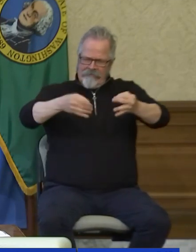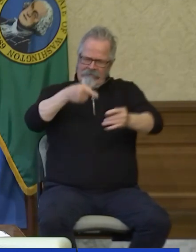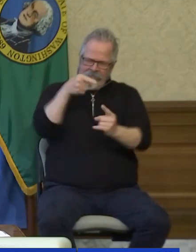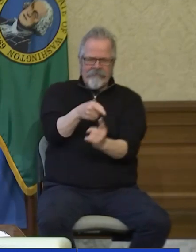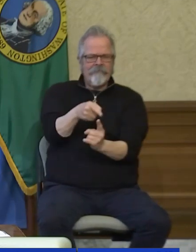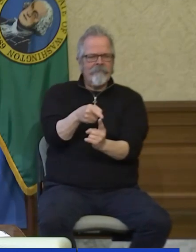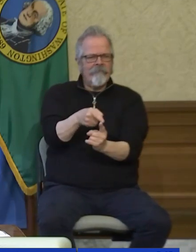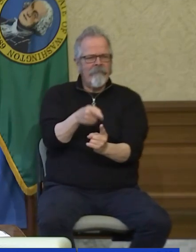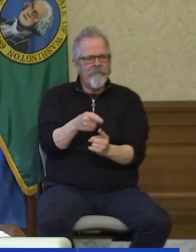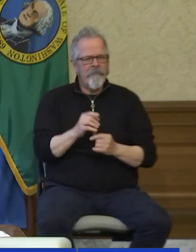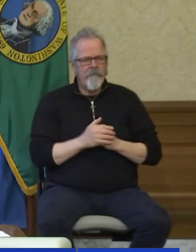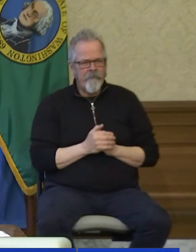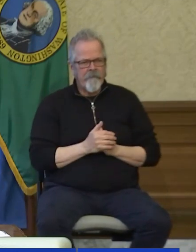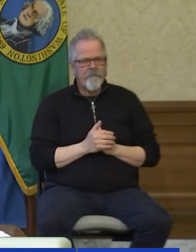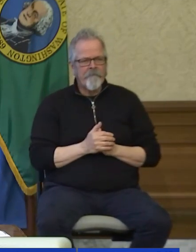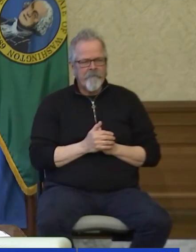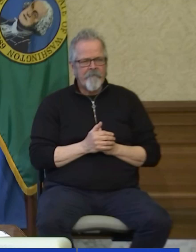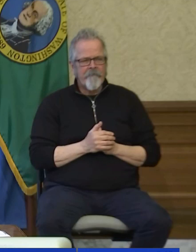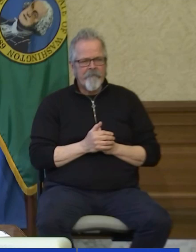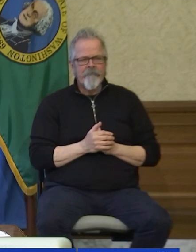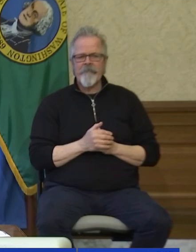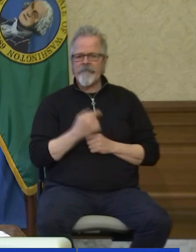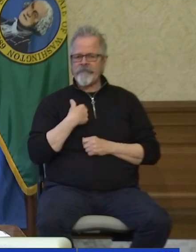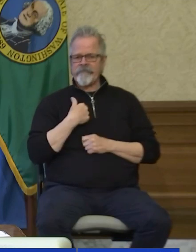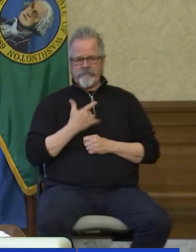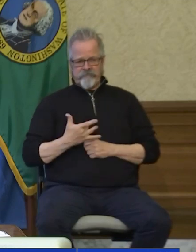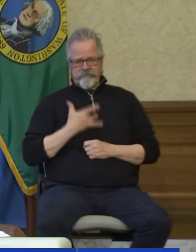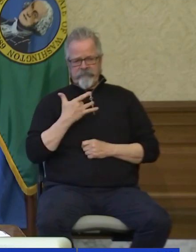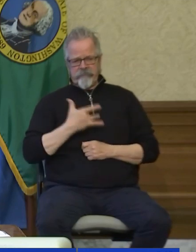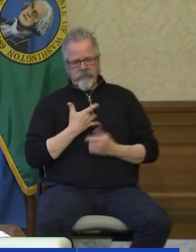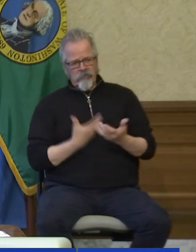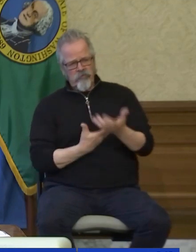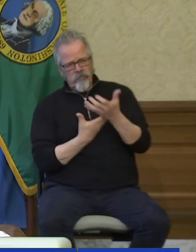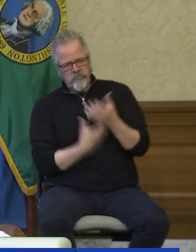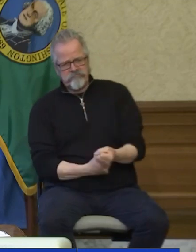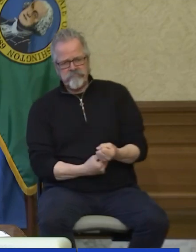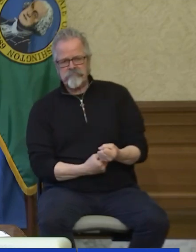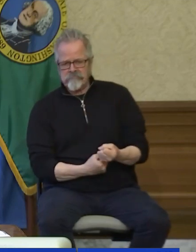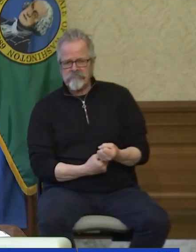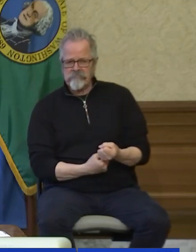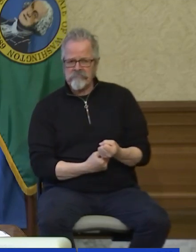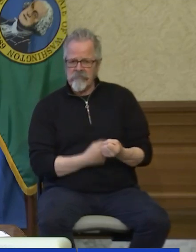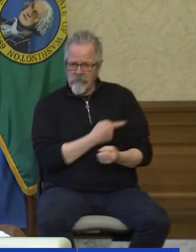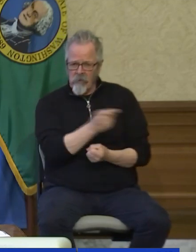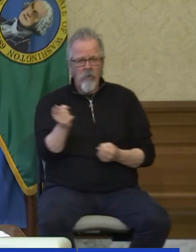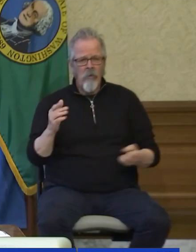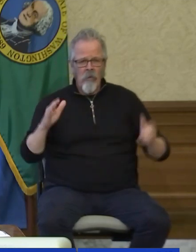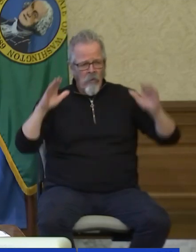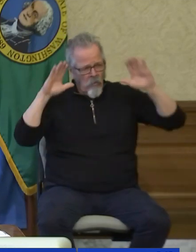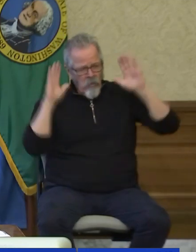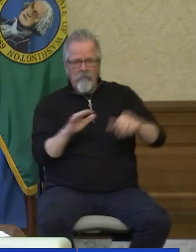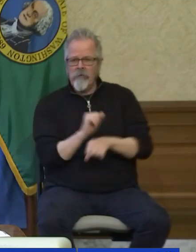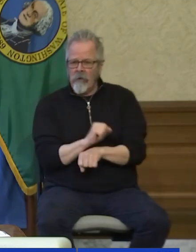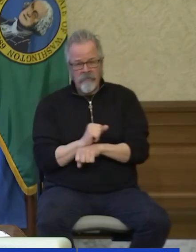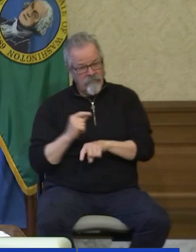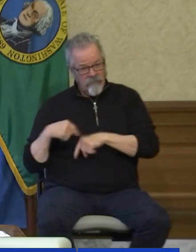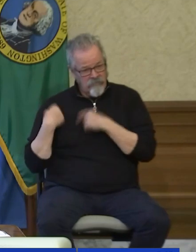feel confident about that because Washingtonians have been doing a great job already, but we're going to need to keep it up for some period of